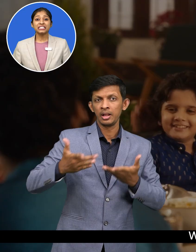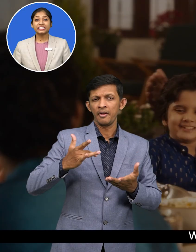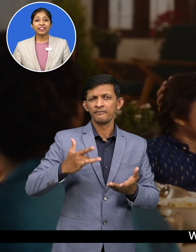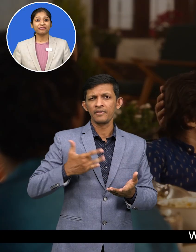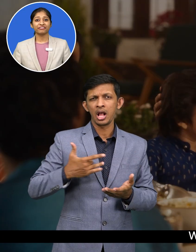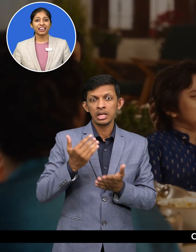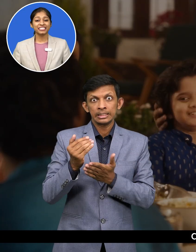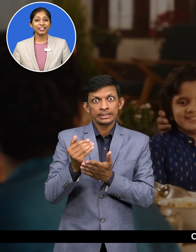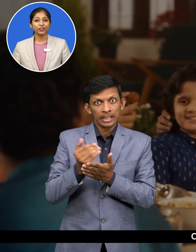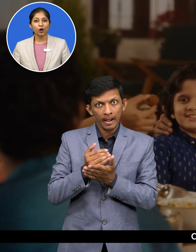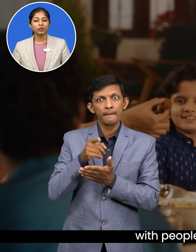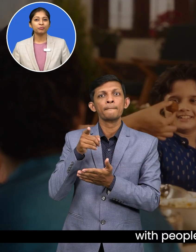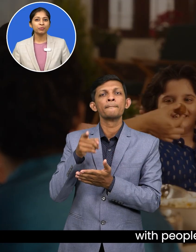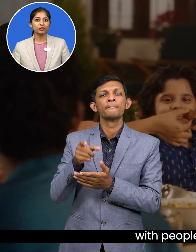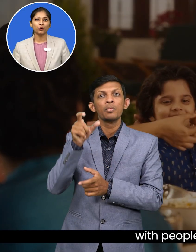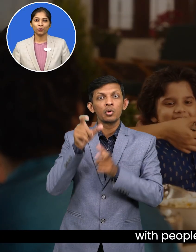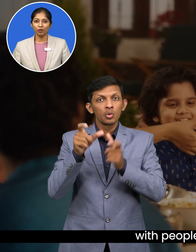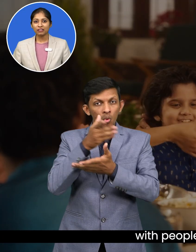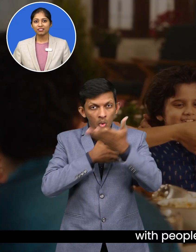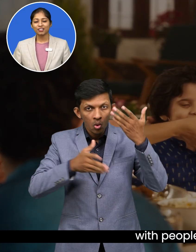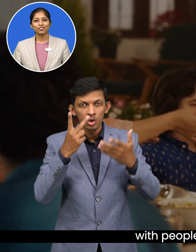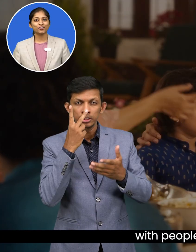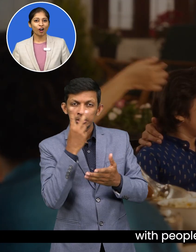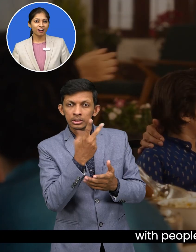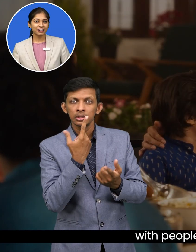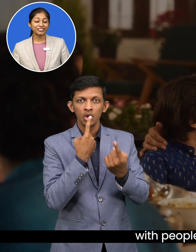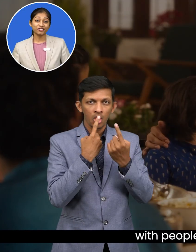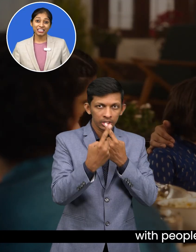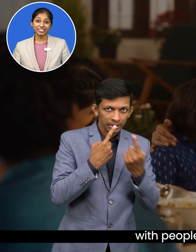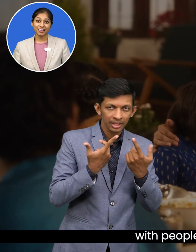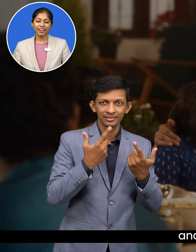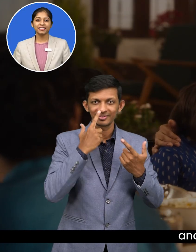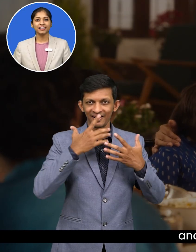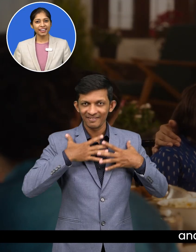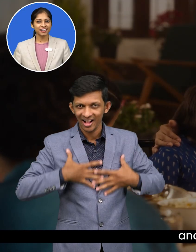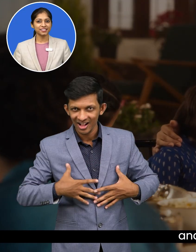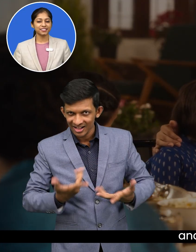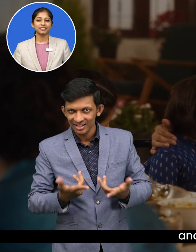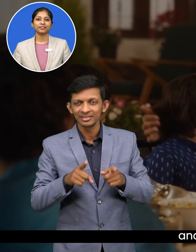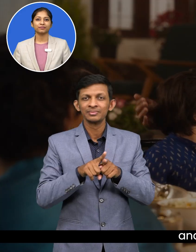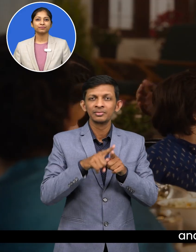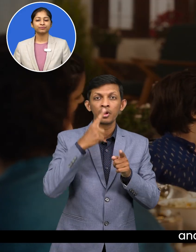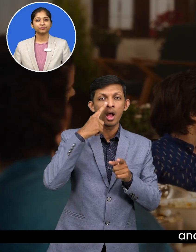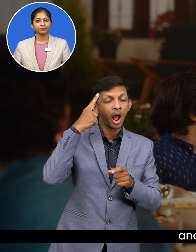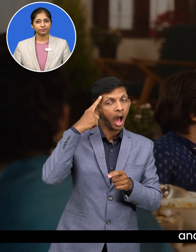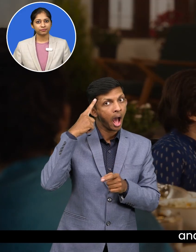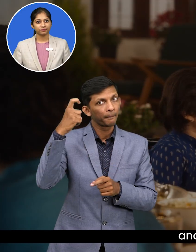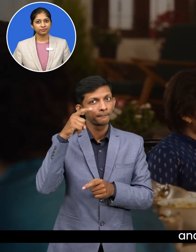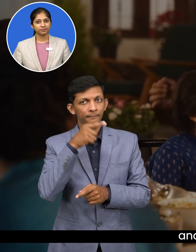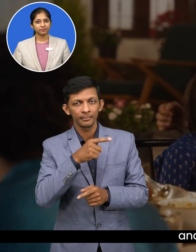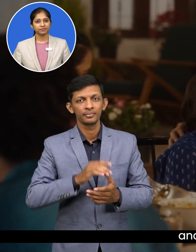We feel safe and secure with people who look, talk, dress, and think like us.